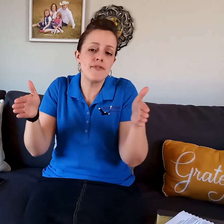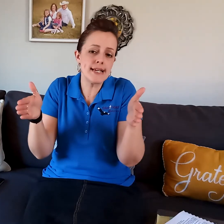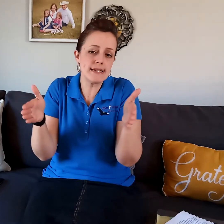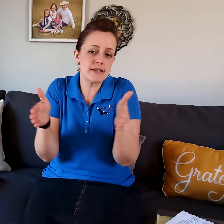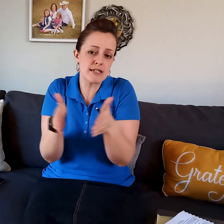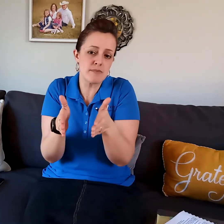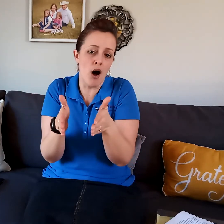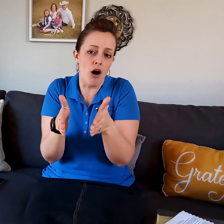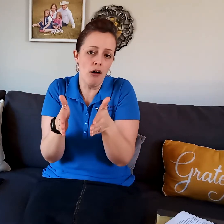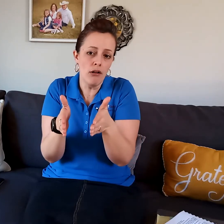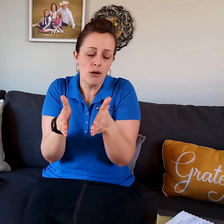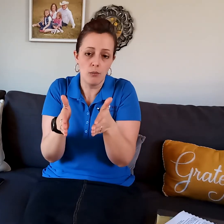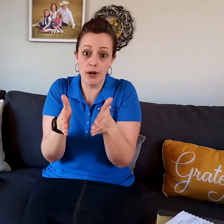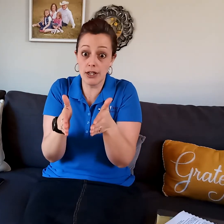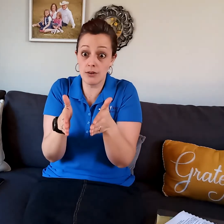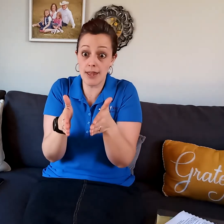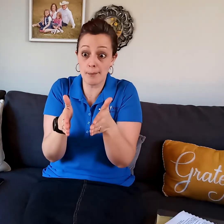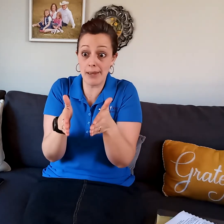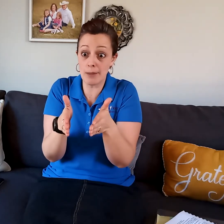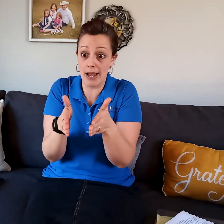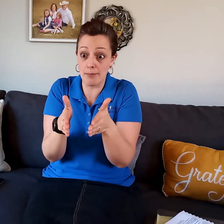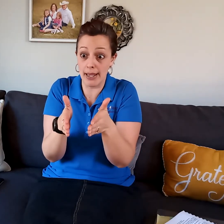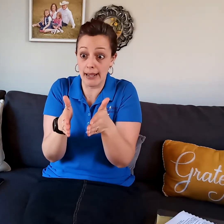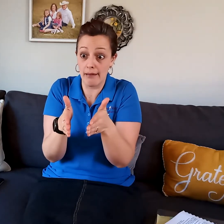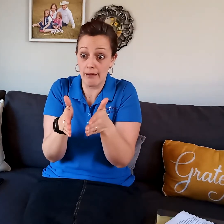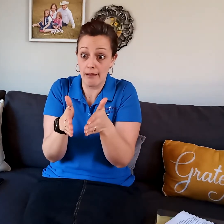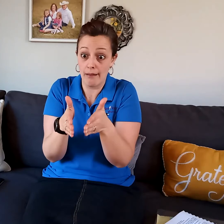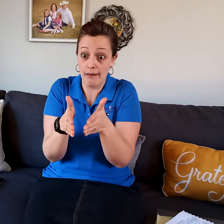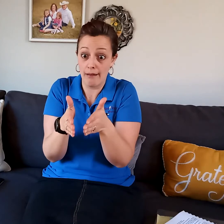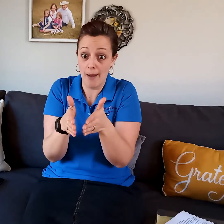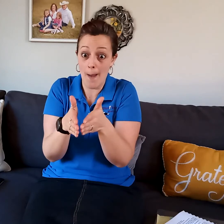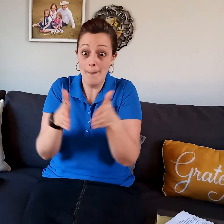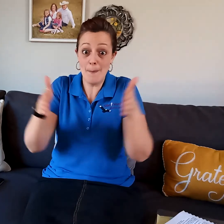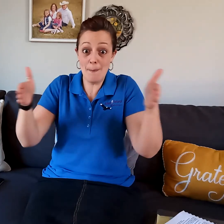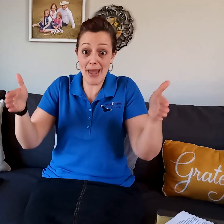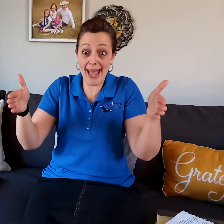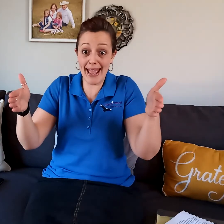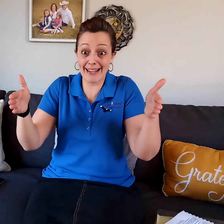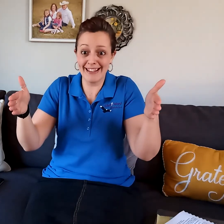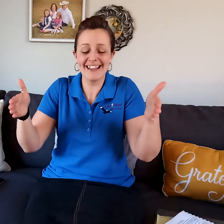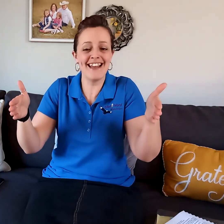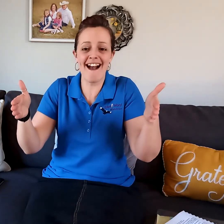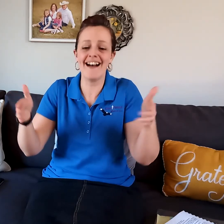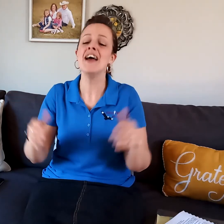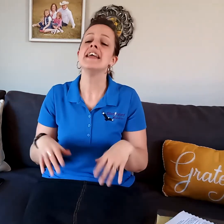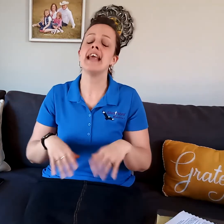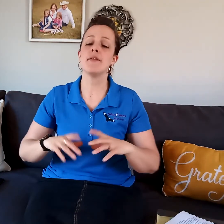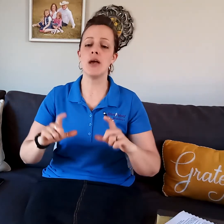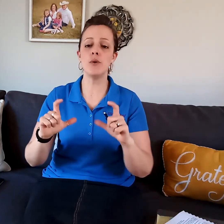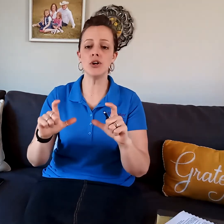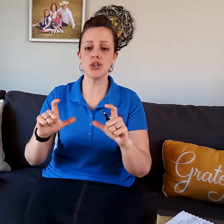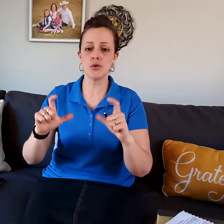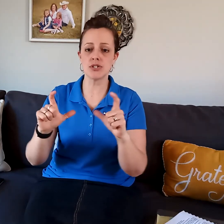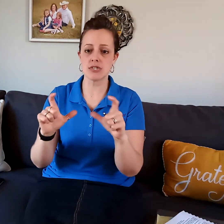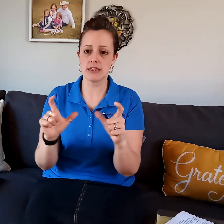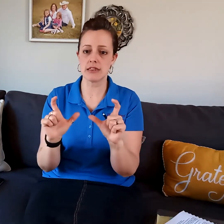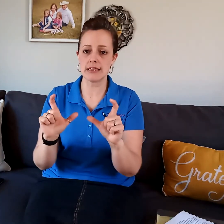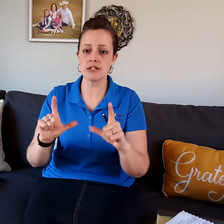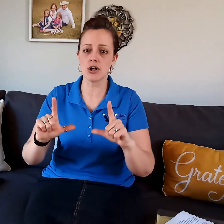this is small, what do you think big might be? Big! Yeah. Now they will use, these are